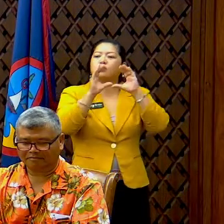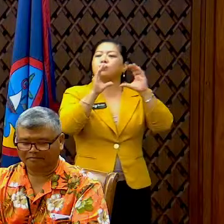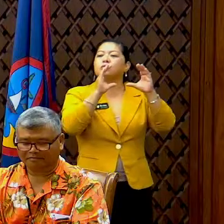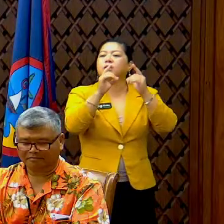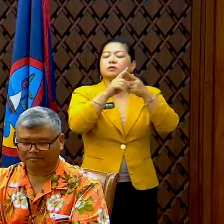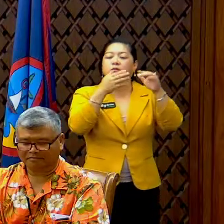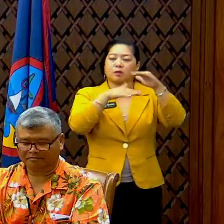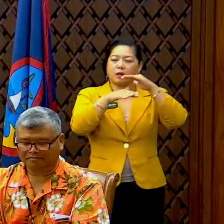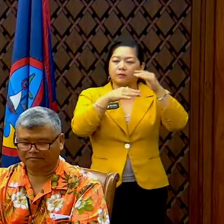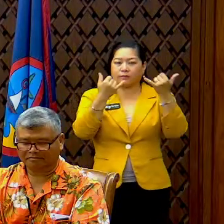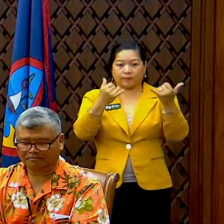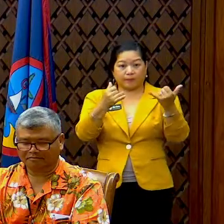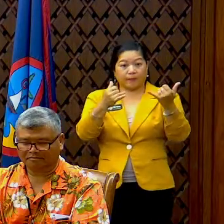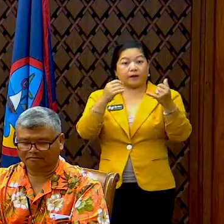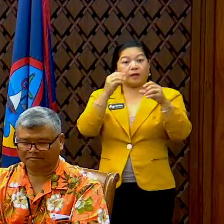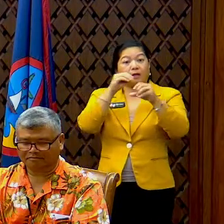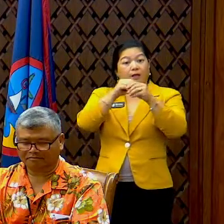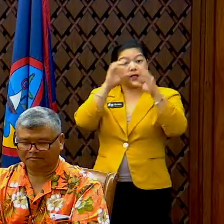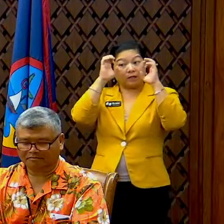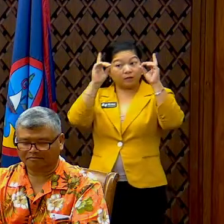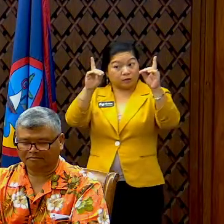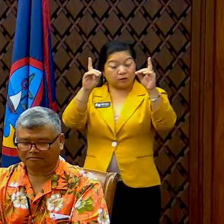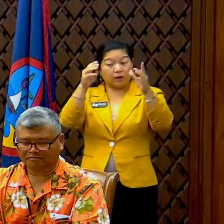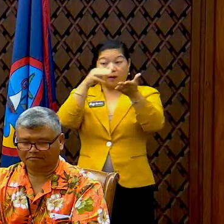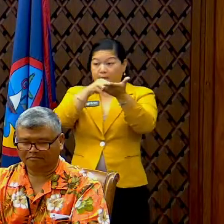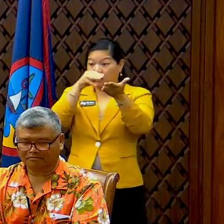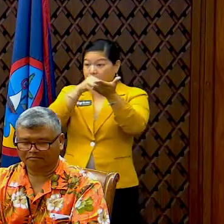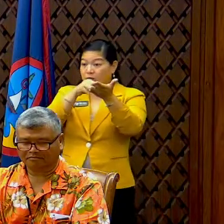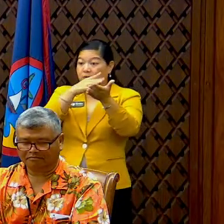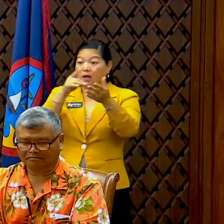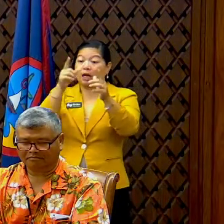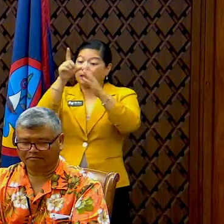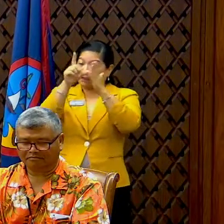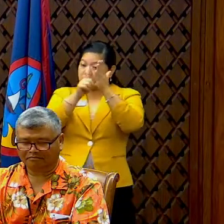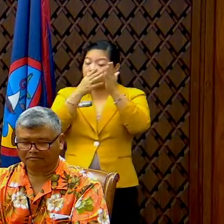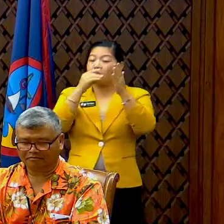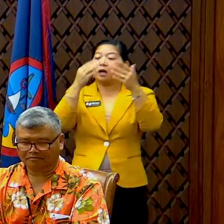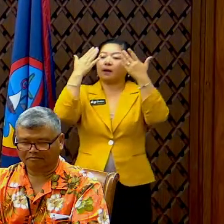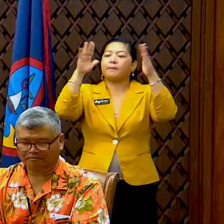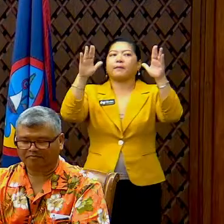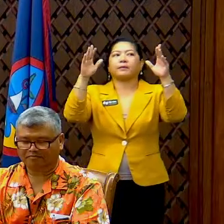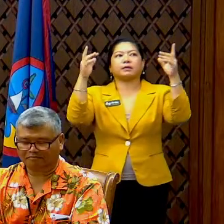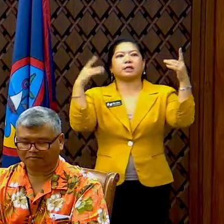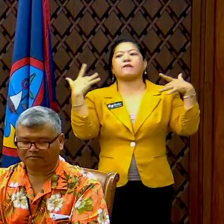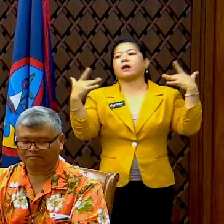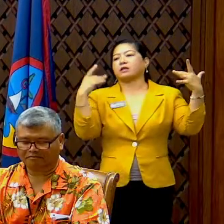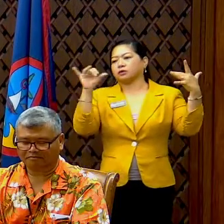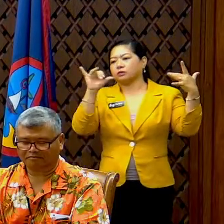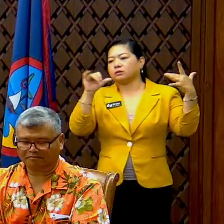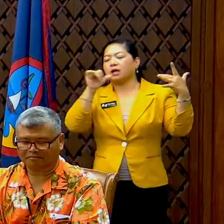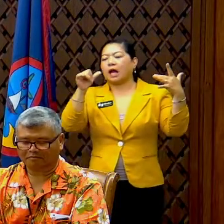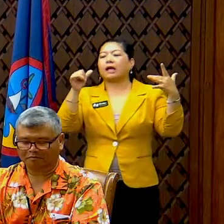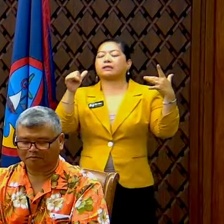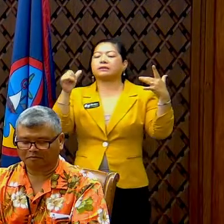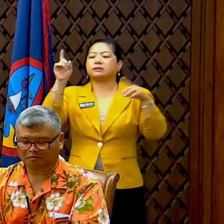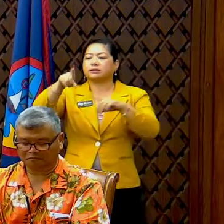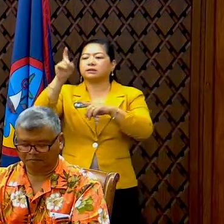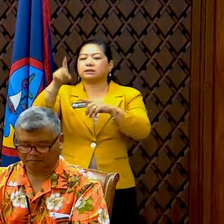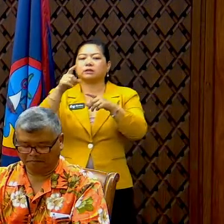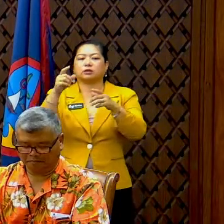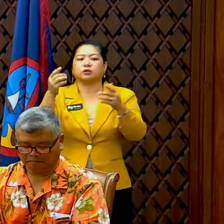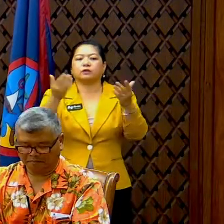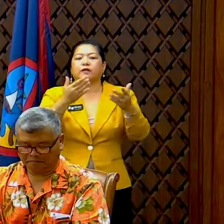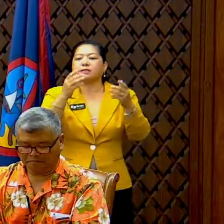communication access in educational, medical, legal, and public settings, and reinforcing the need to invest